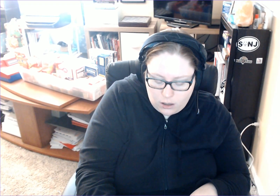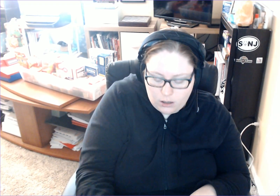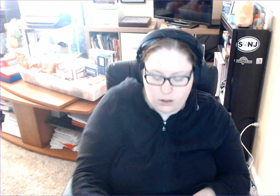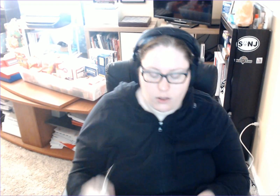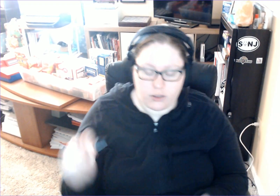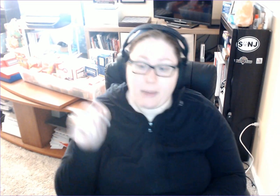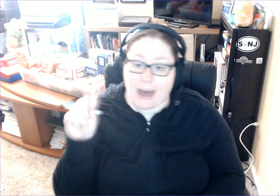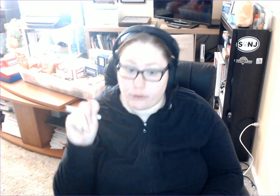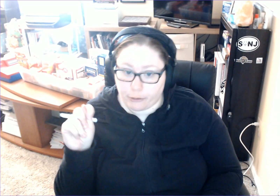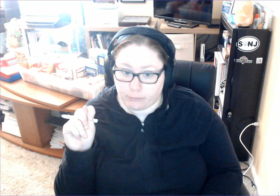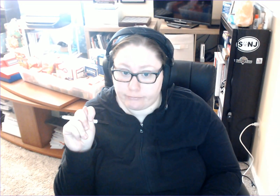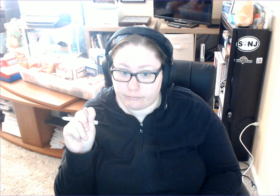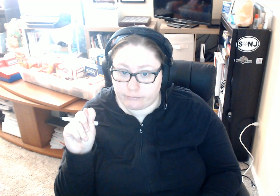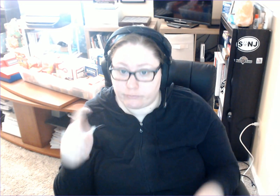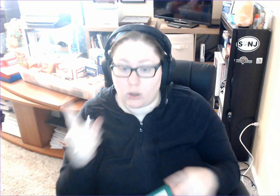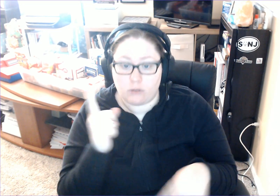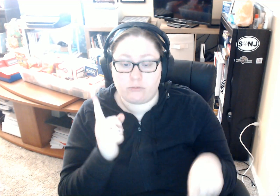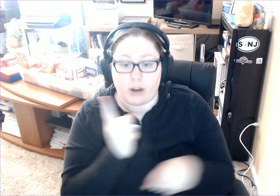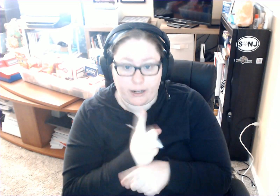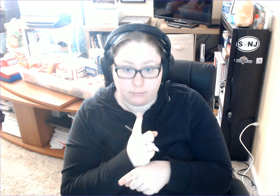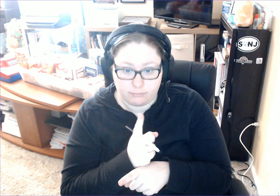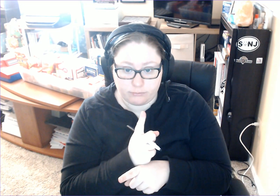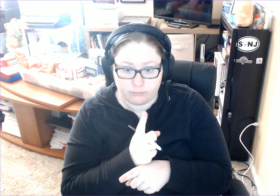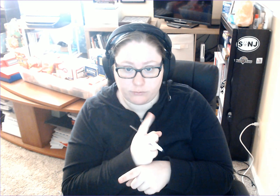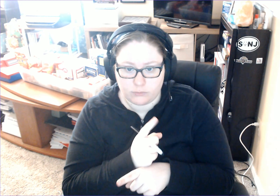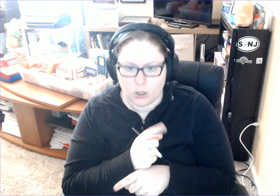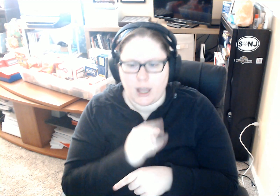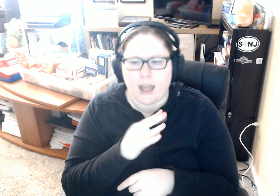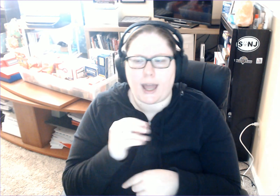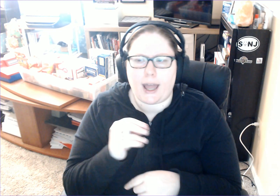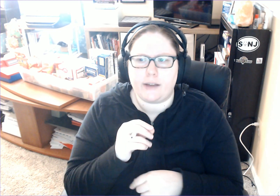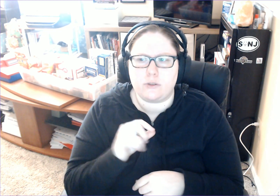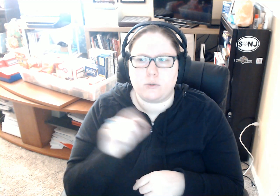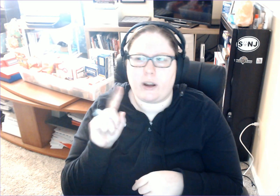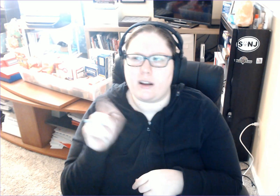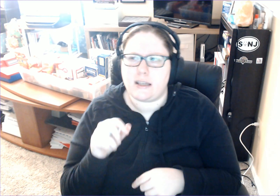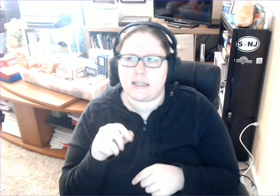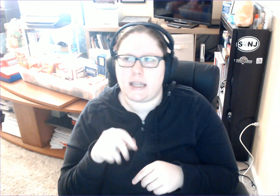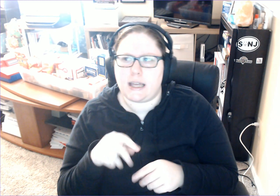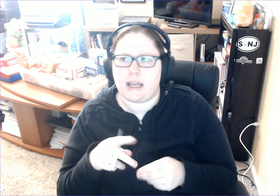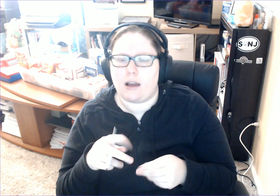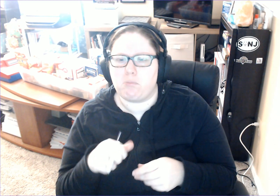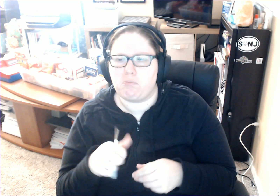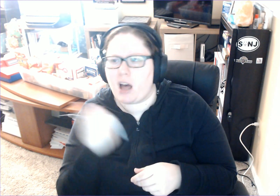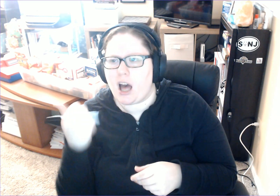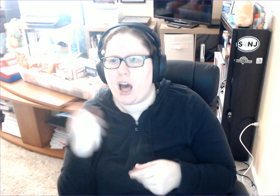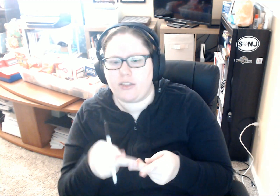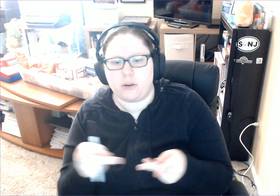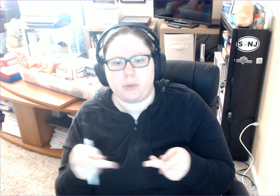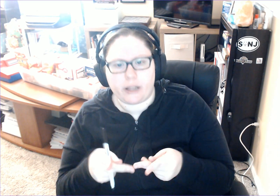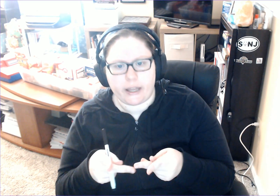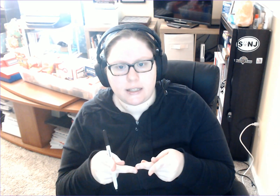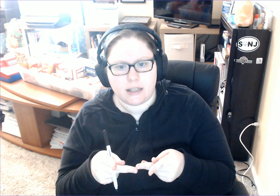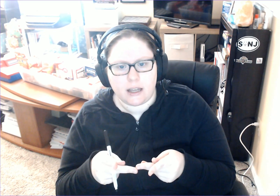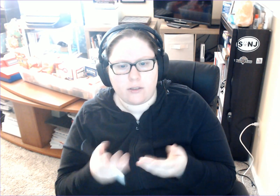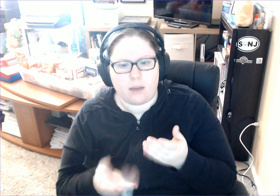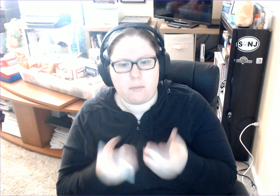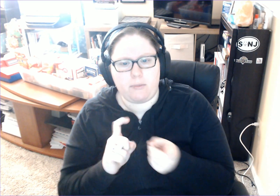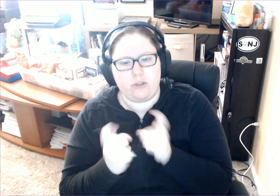the bathroom, right? And where is the other place that maybe you